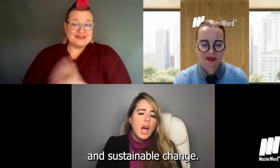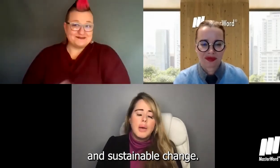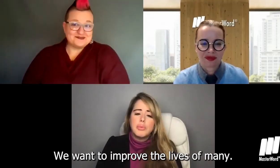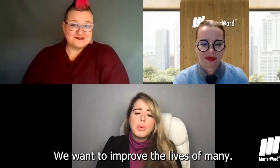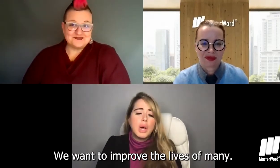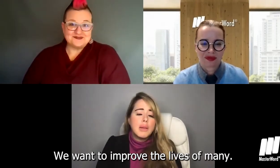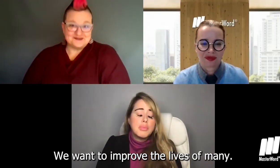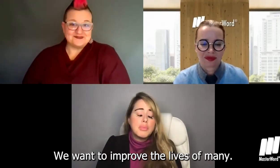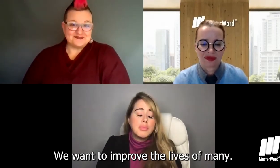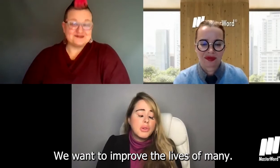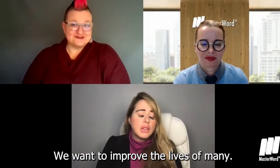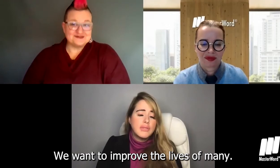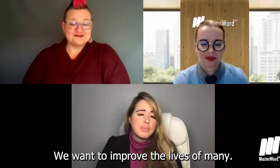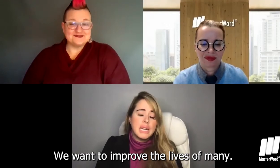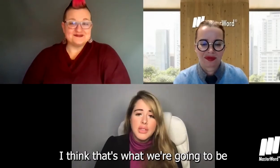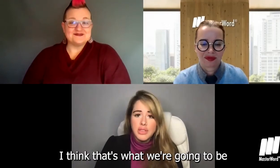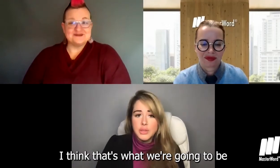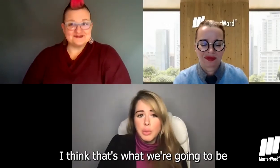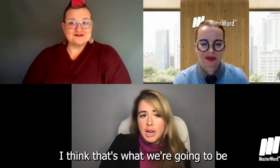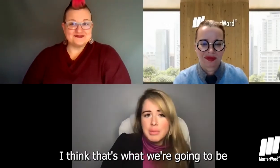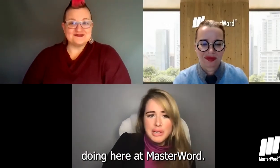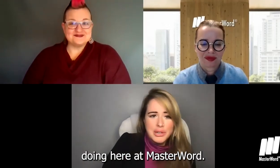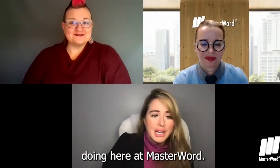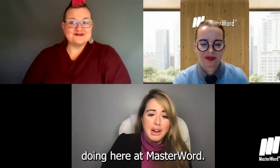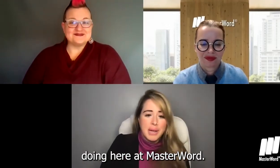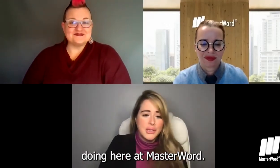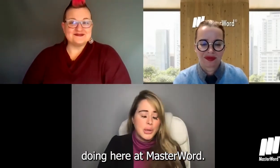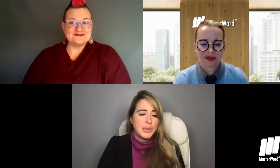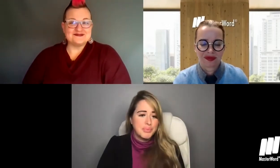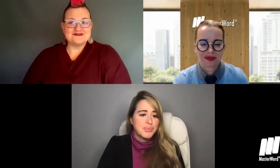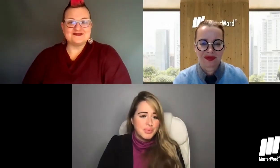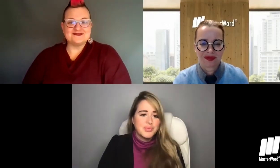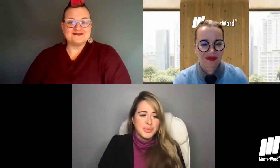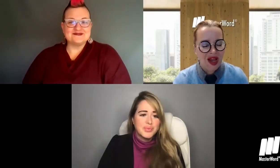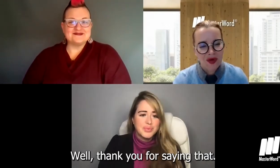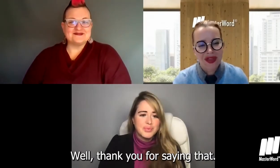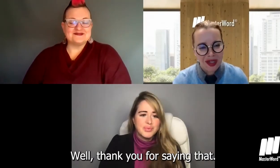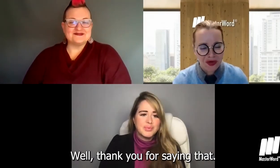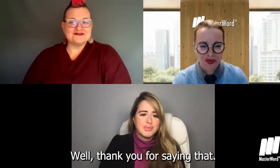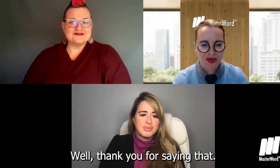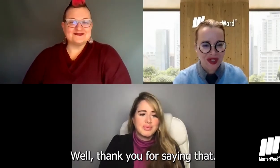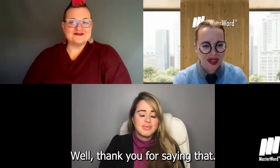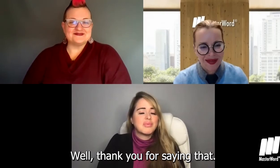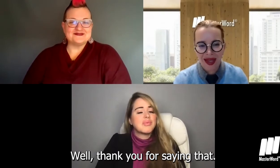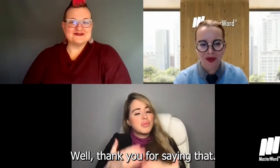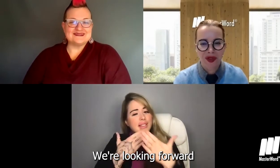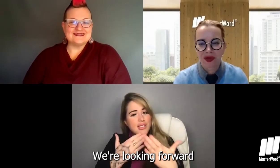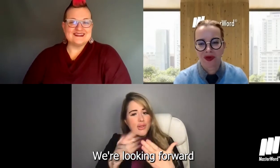We want to improve the lives of many. I think that's what we're going to be doing here at MasterWord. Well, thank you for saying that we're looking